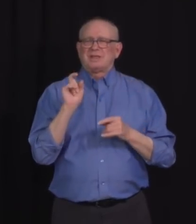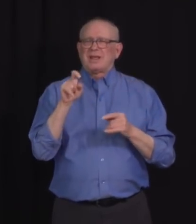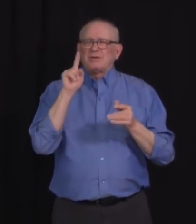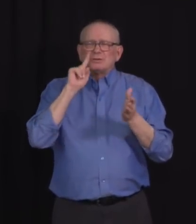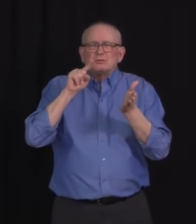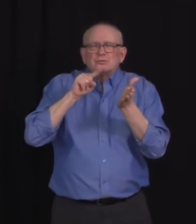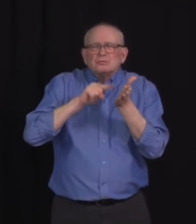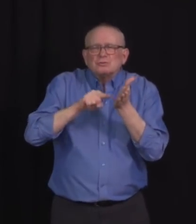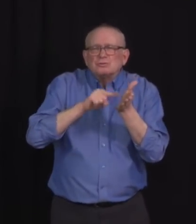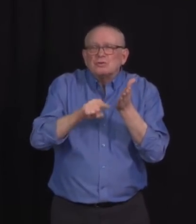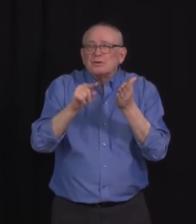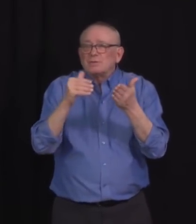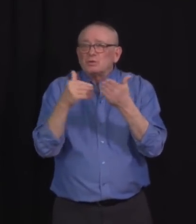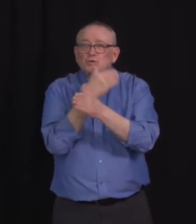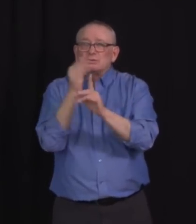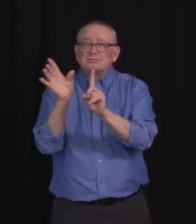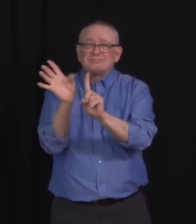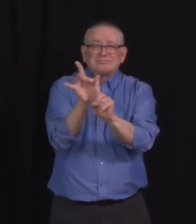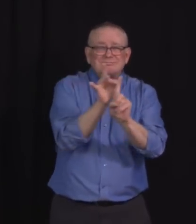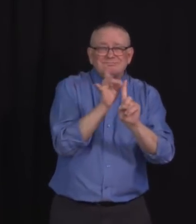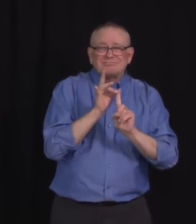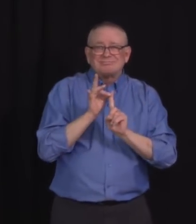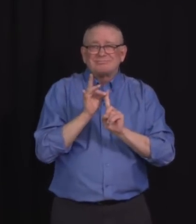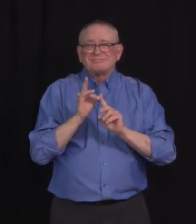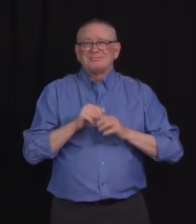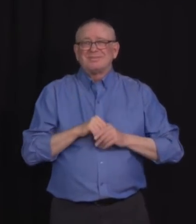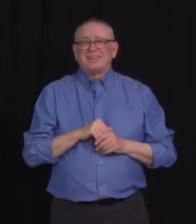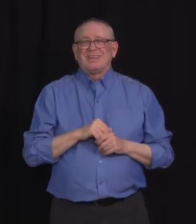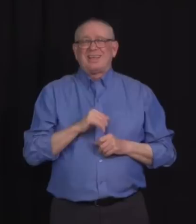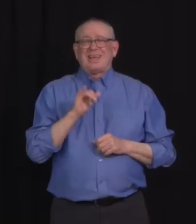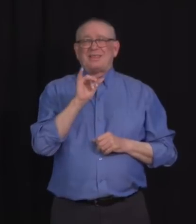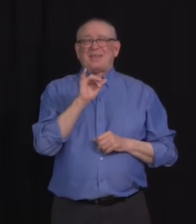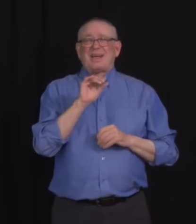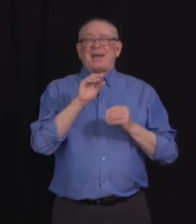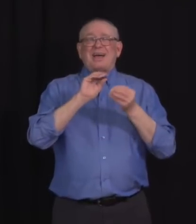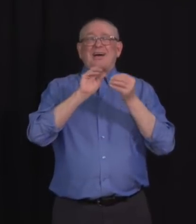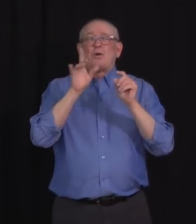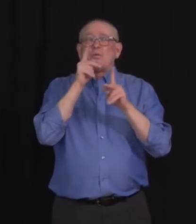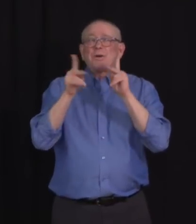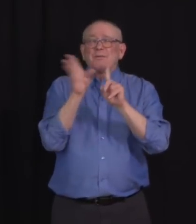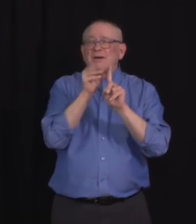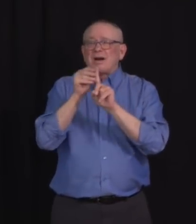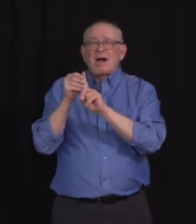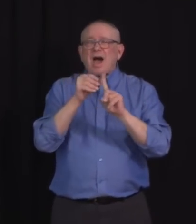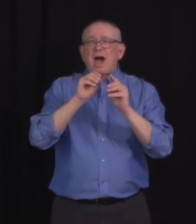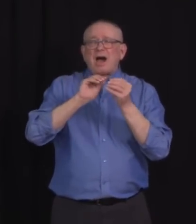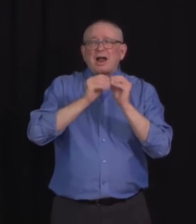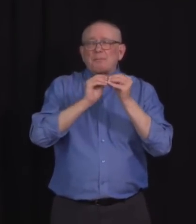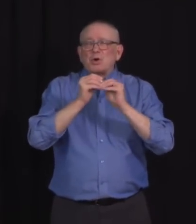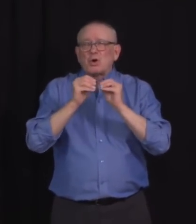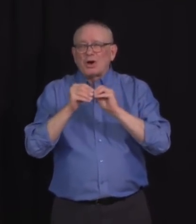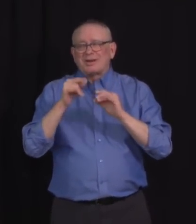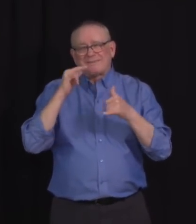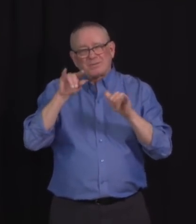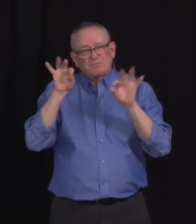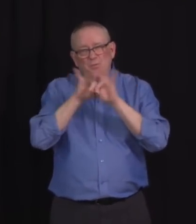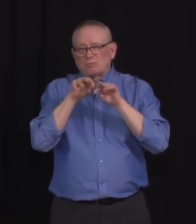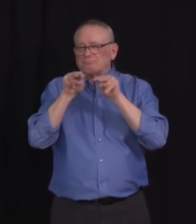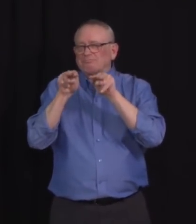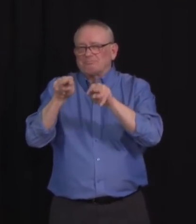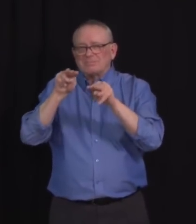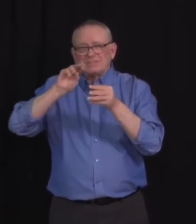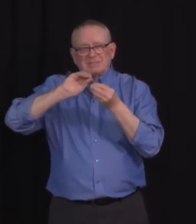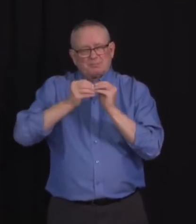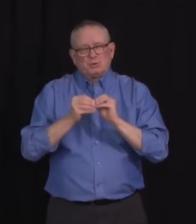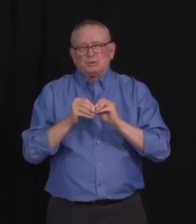positivity rate, at our RT value, or that growth rate of new cases. Obviously, variants are also an additional metric to watch,